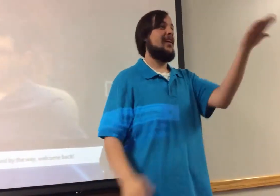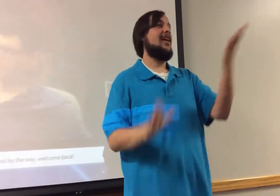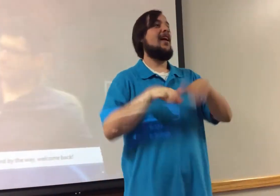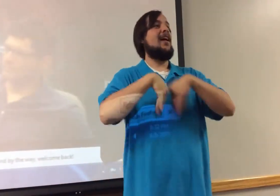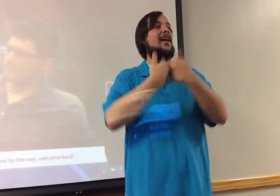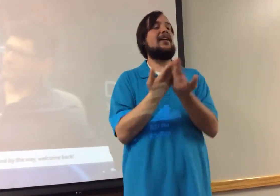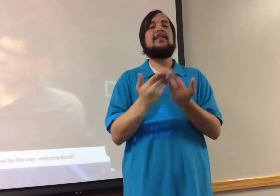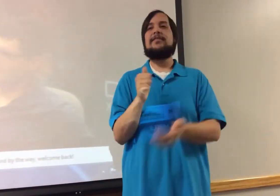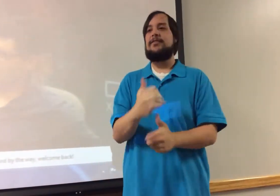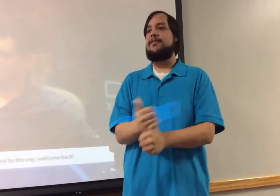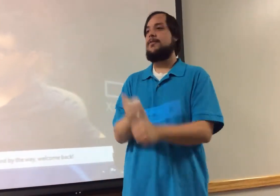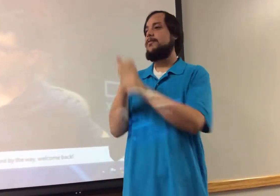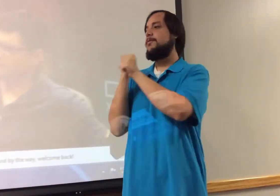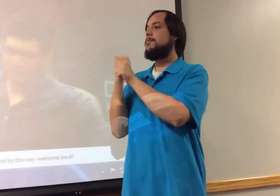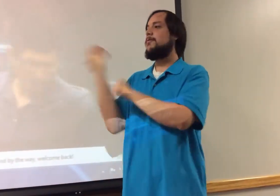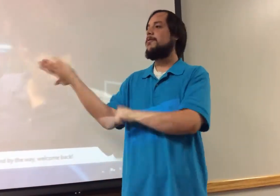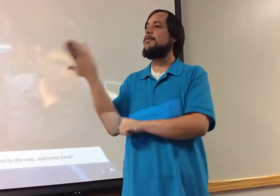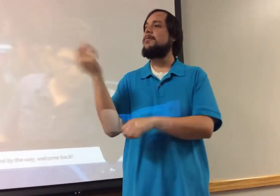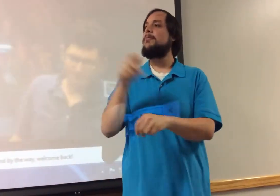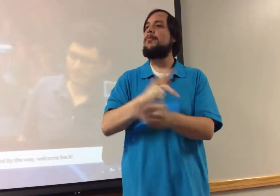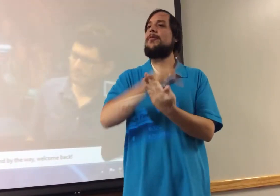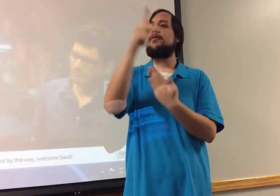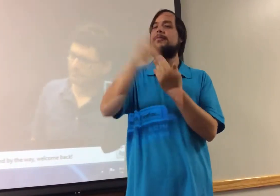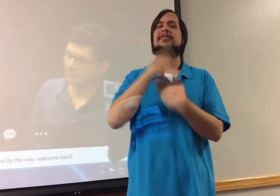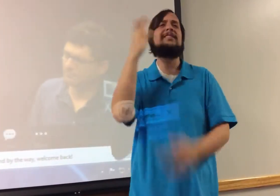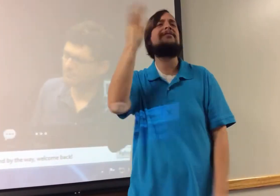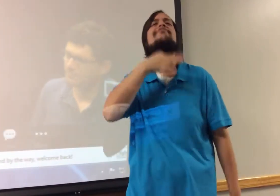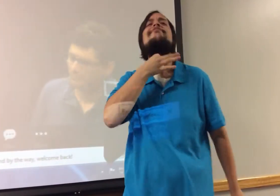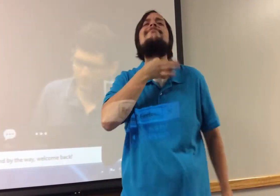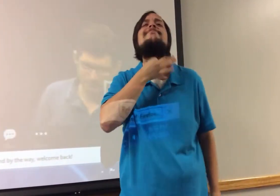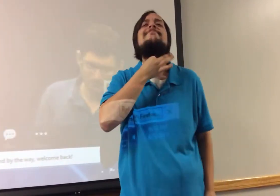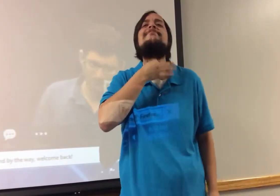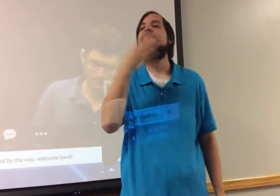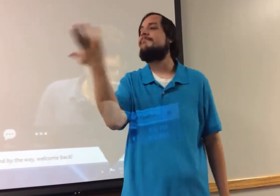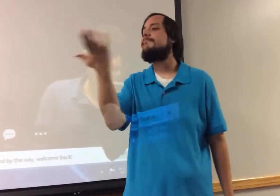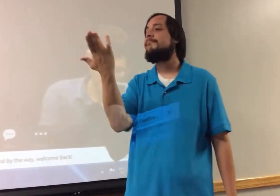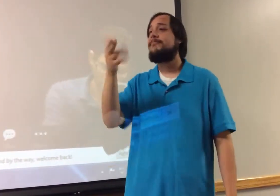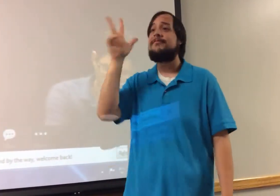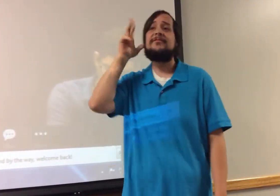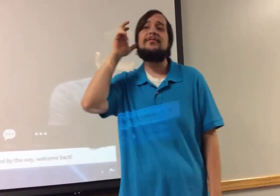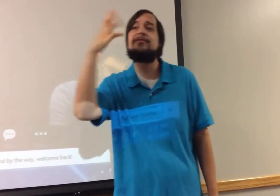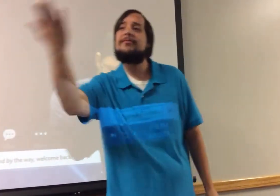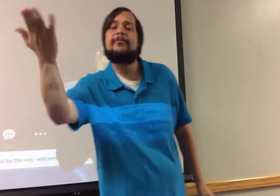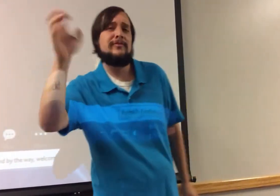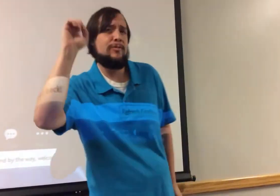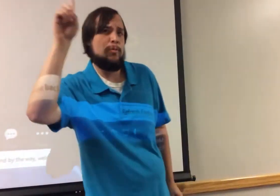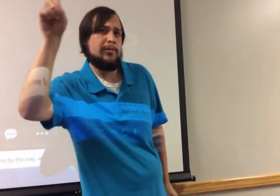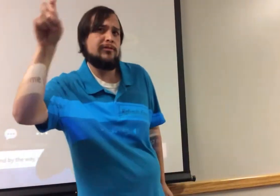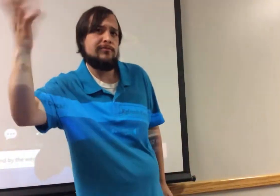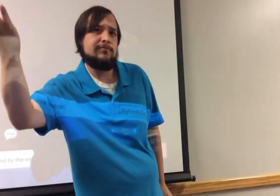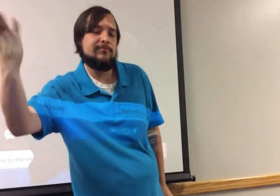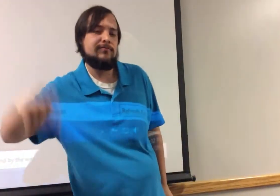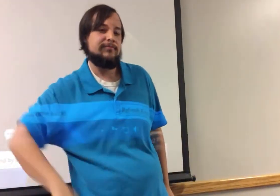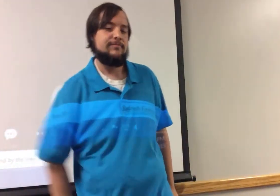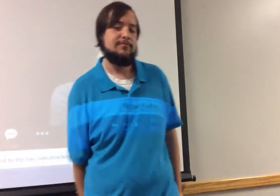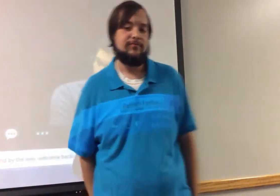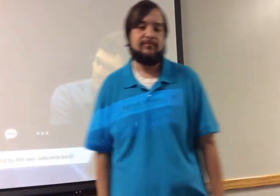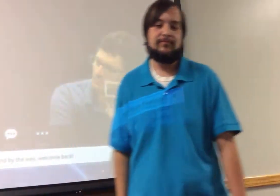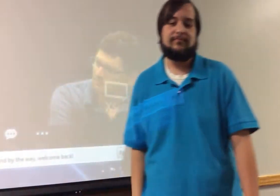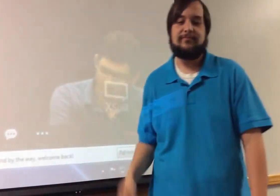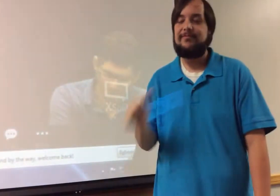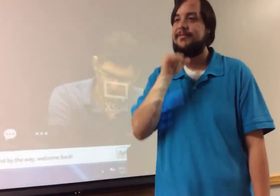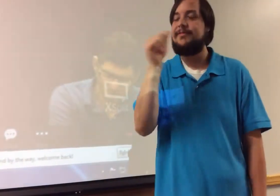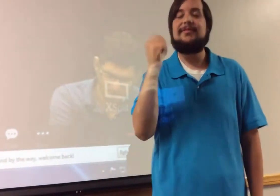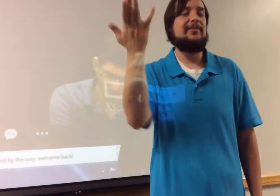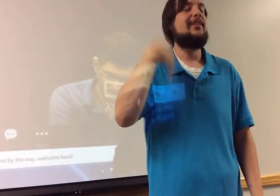they support their program? I'm just curious. Joan, did you hear that question at all? I did